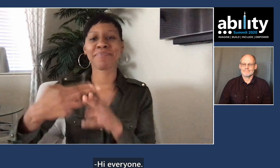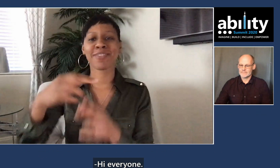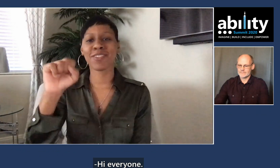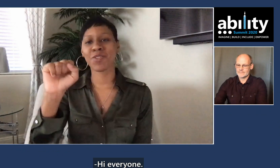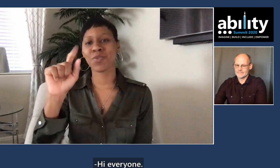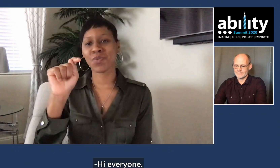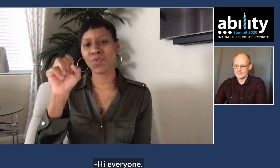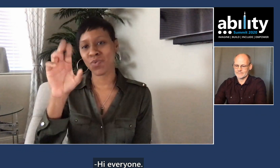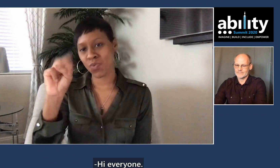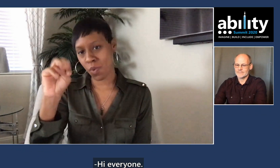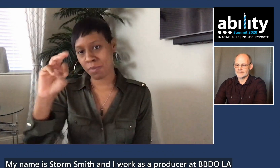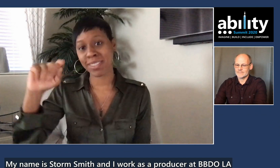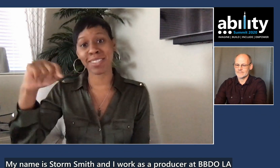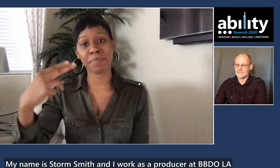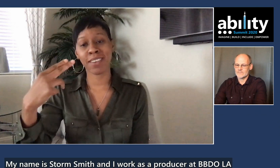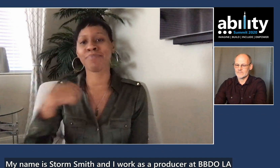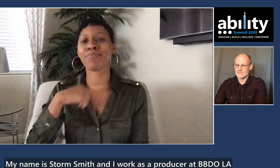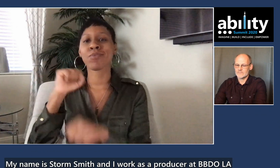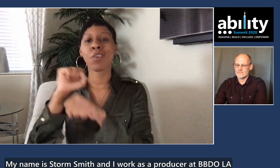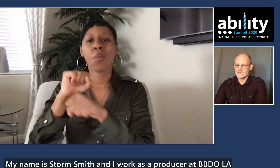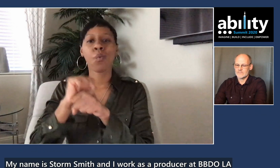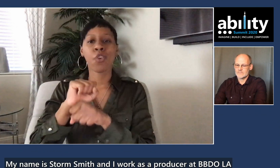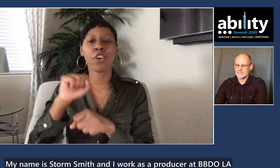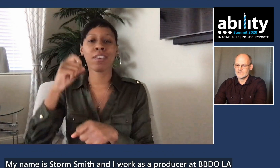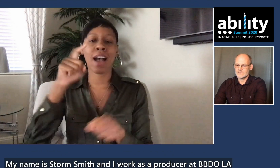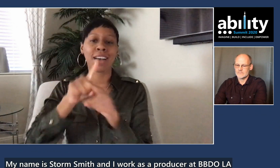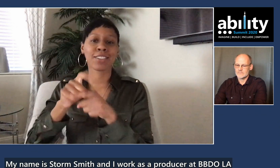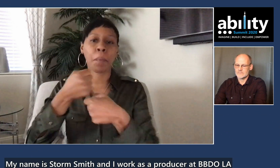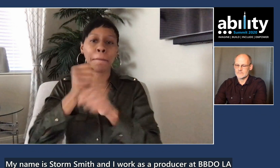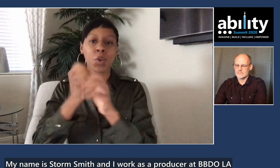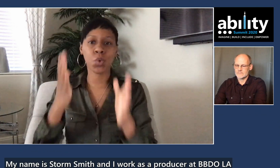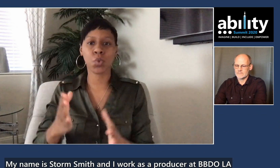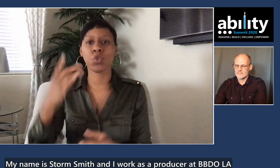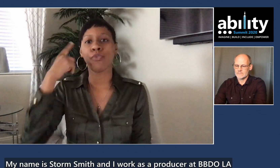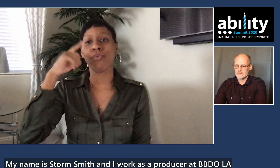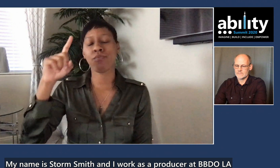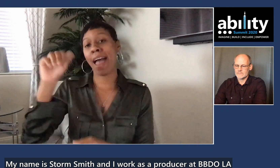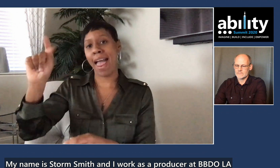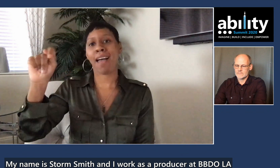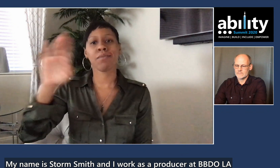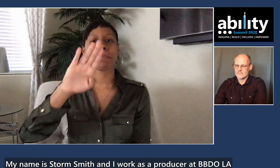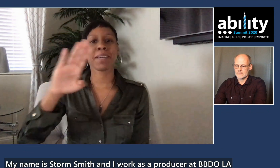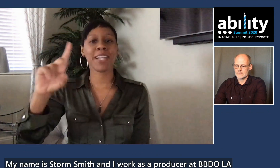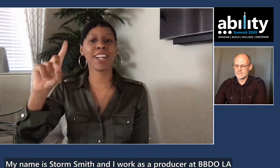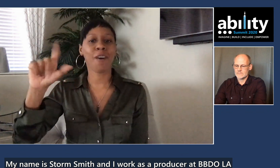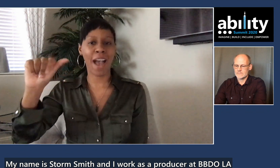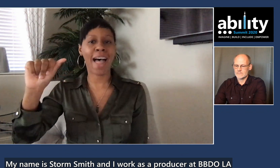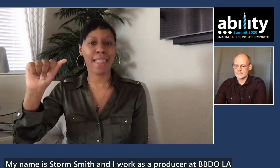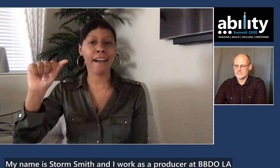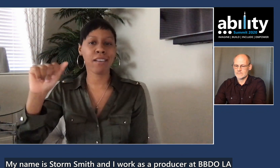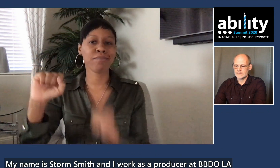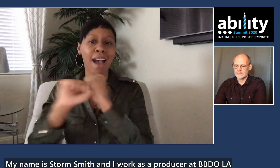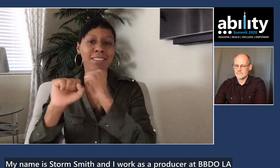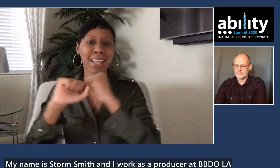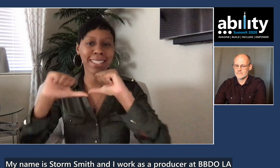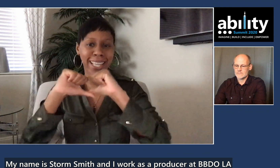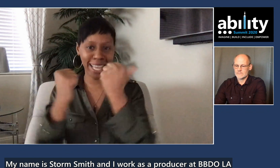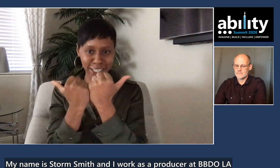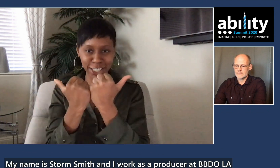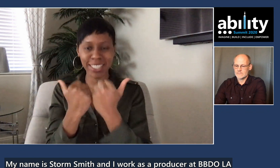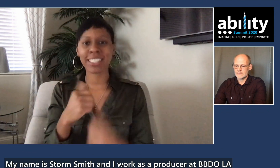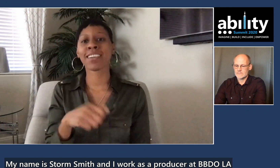Hi, everyone. My name is Storm Smith, and I work as a producer